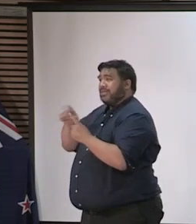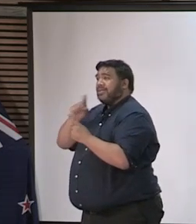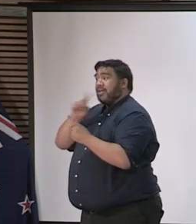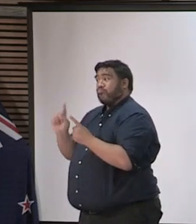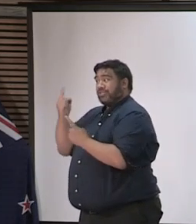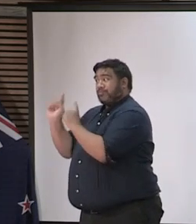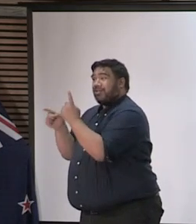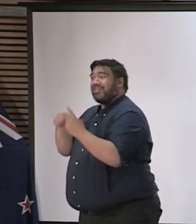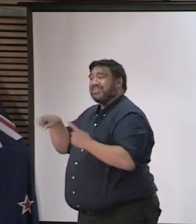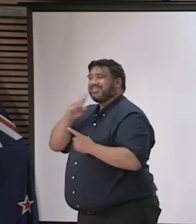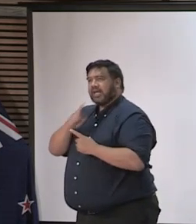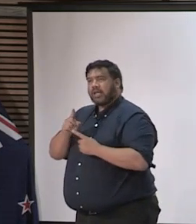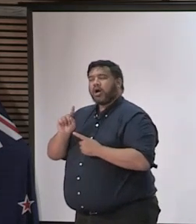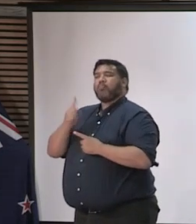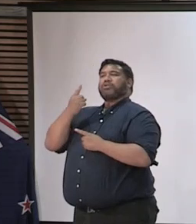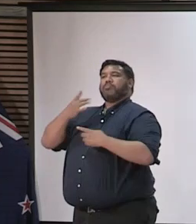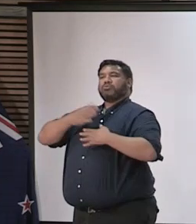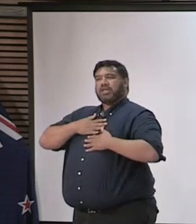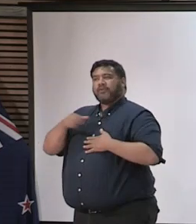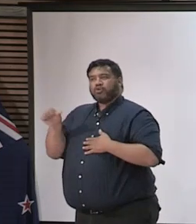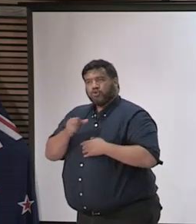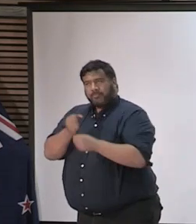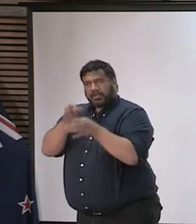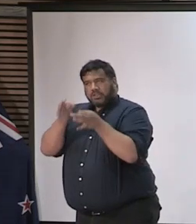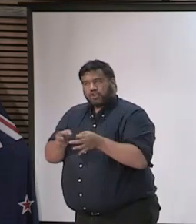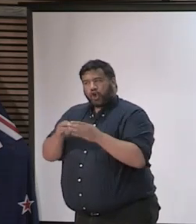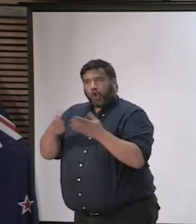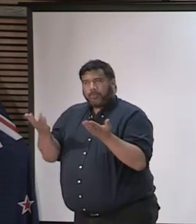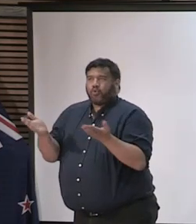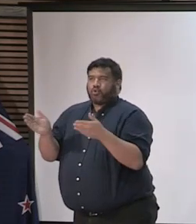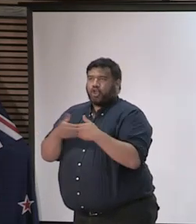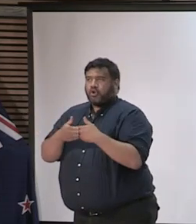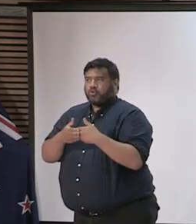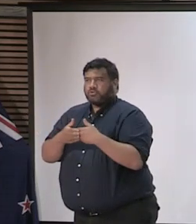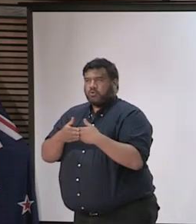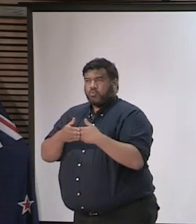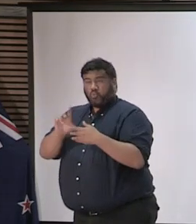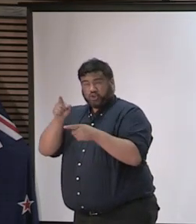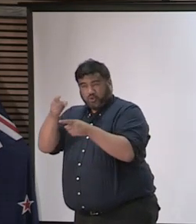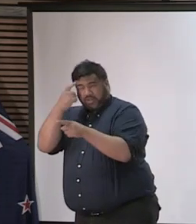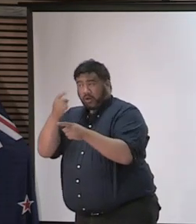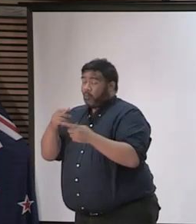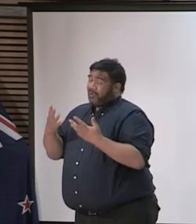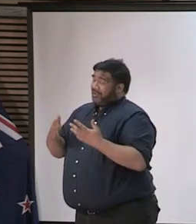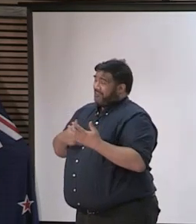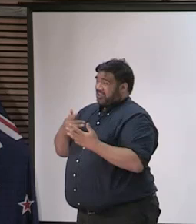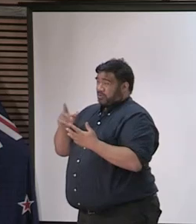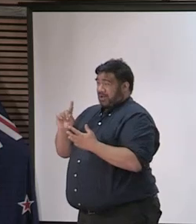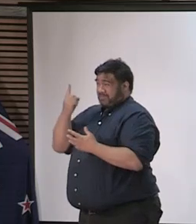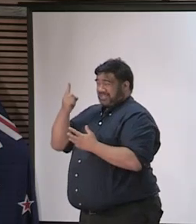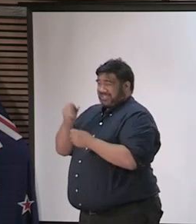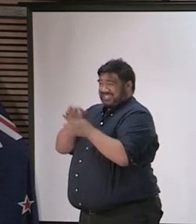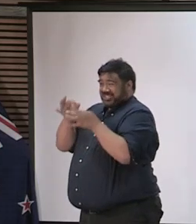to that? Look, I think that would put principals in a very difficult position. If they are concerned that too many of their parents